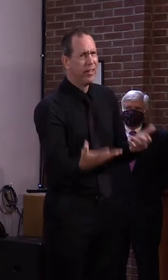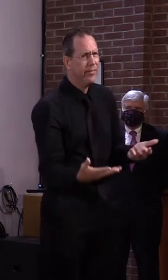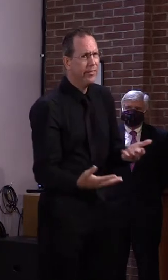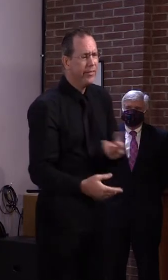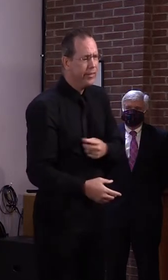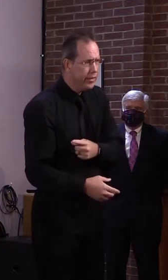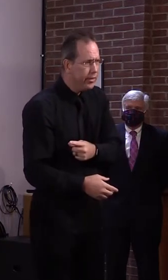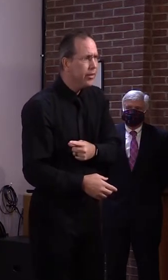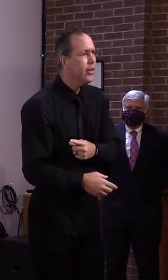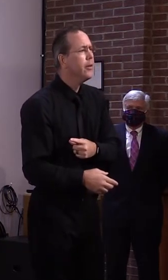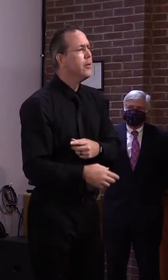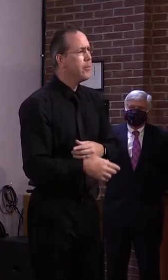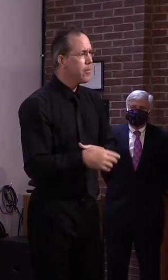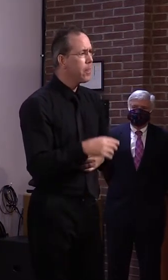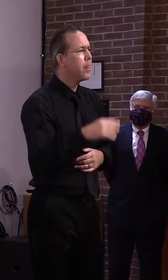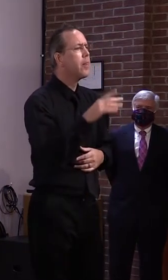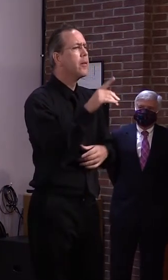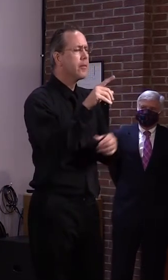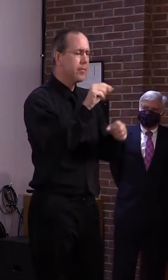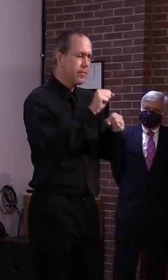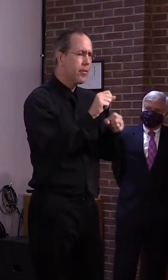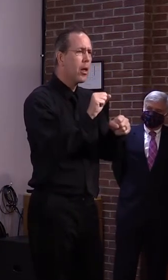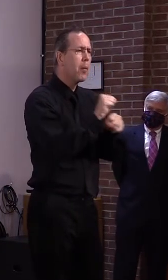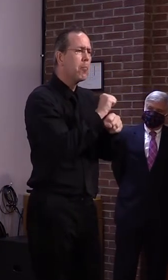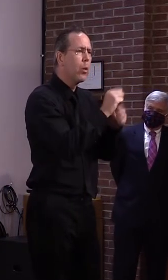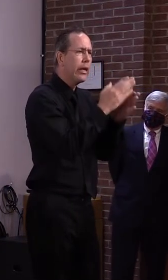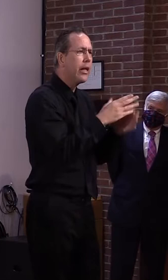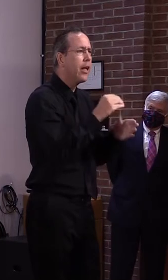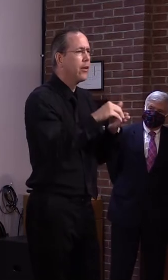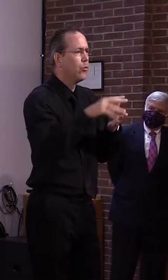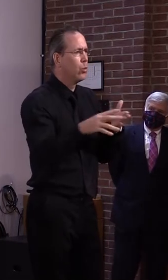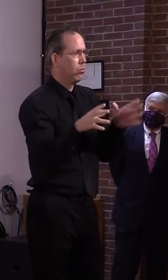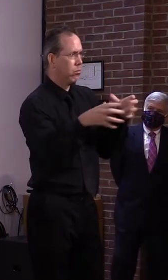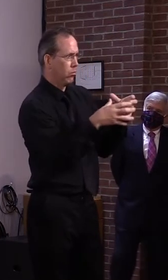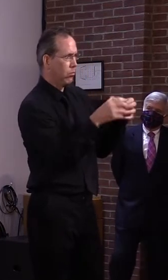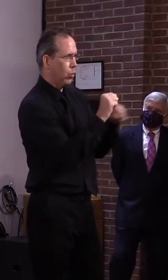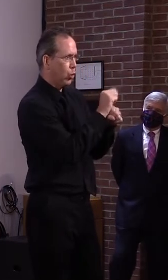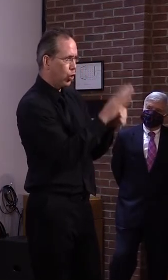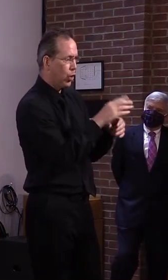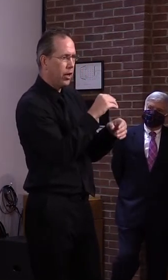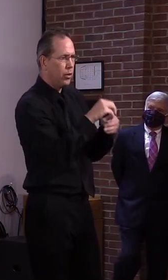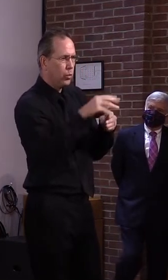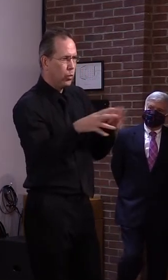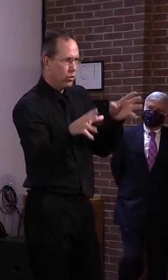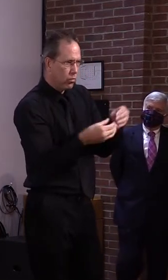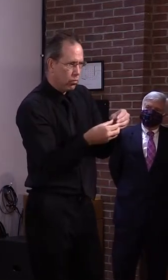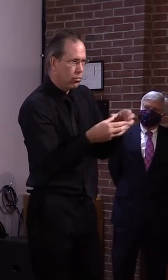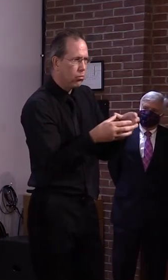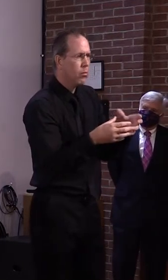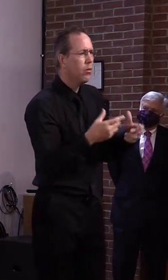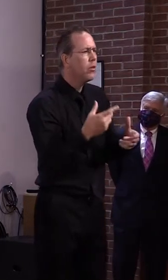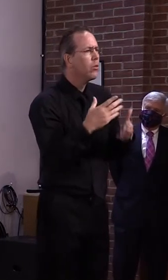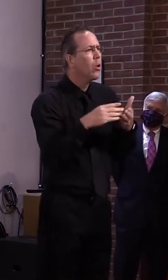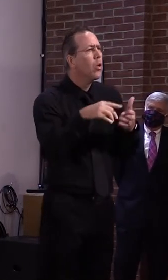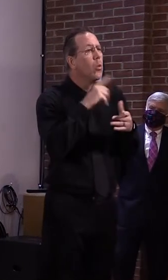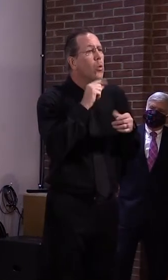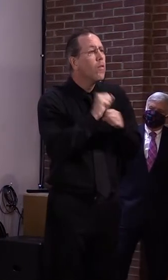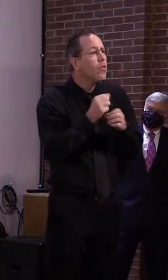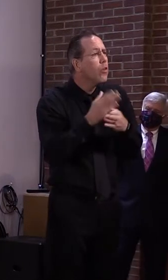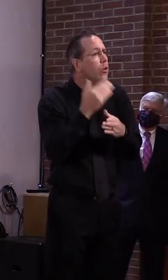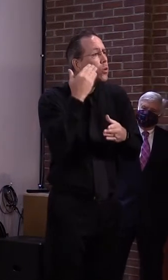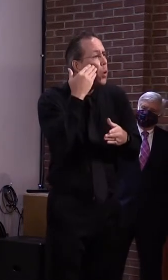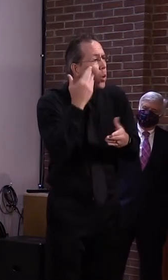do a composite figure for cases, because we think the public has an interest in the cases in a school, regardless of whether they're students or